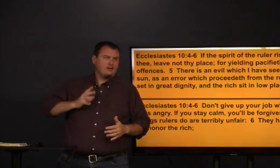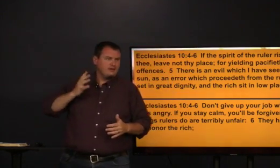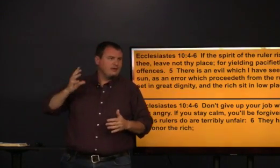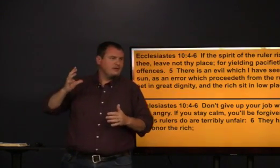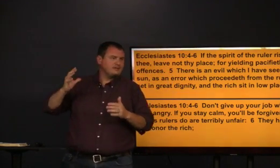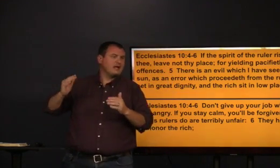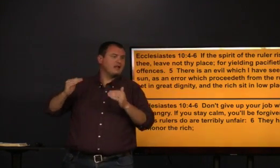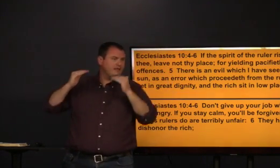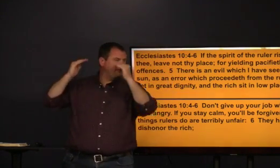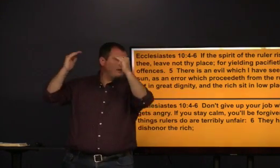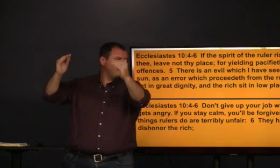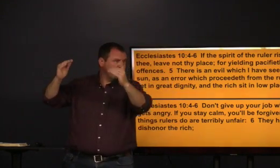is elevated